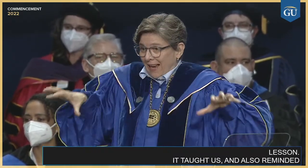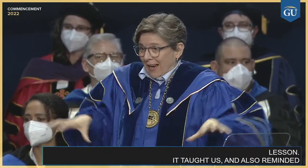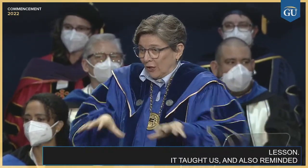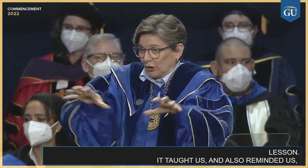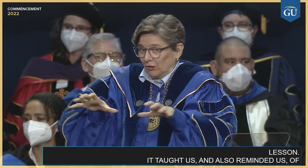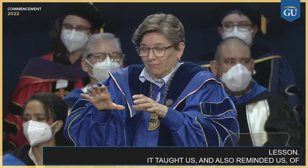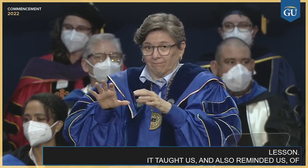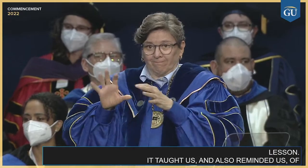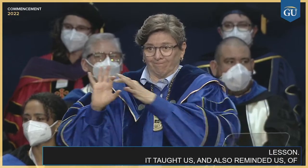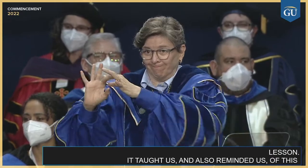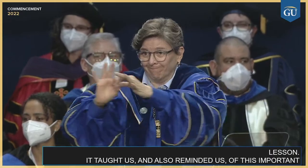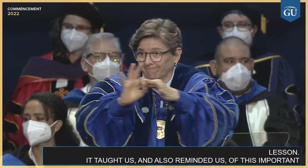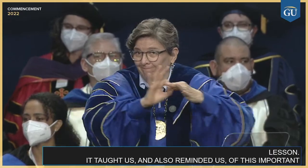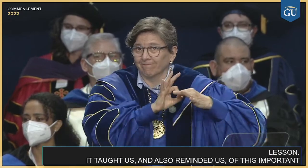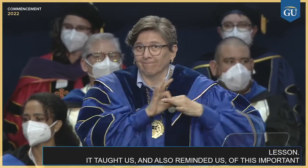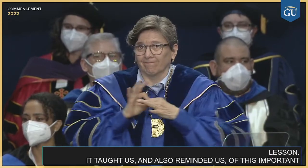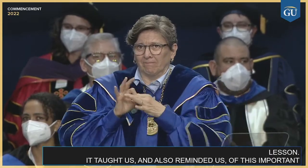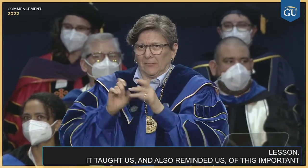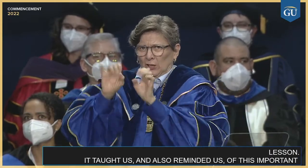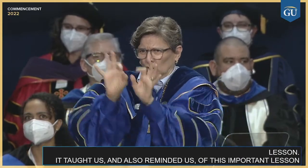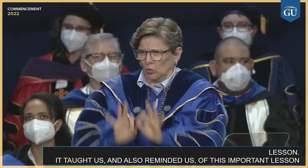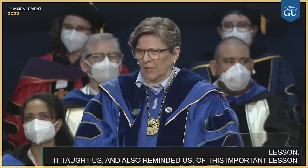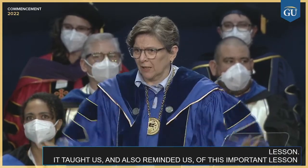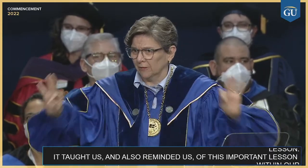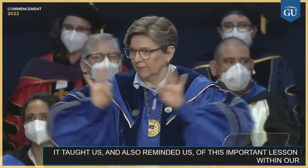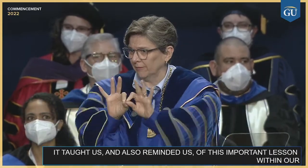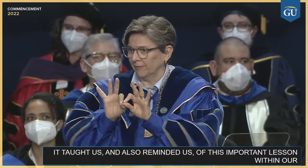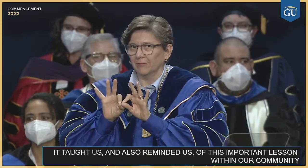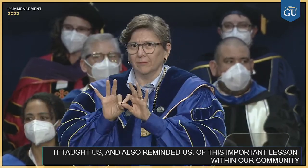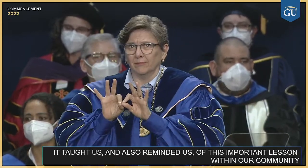that collective action is critical.